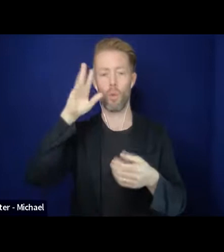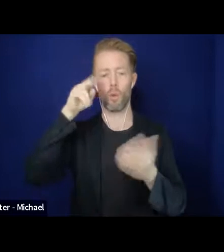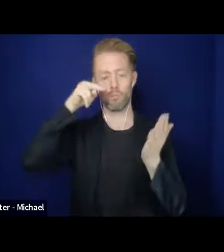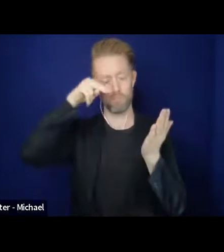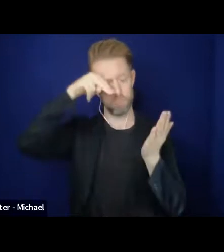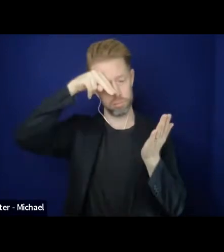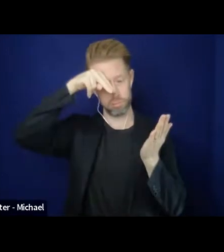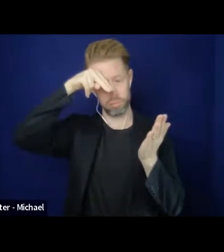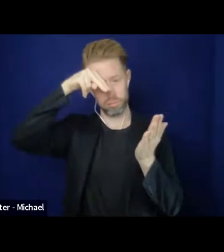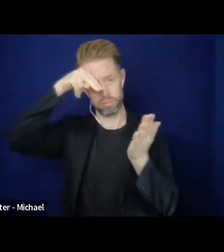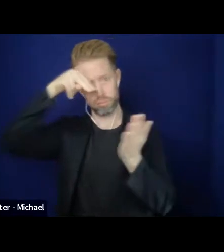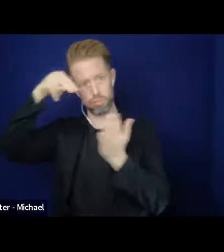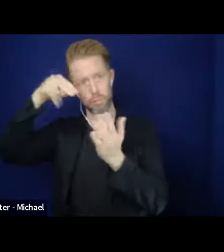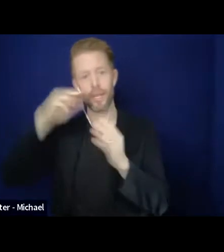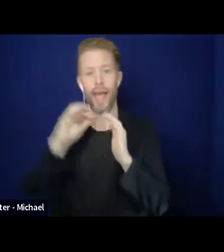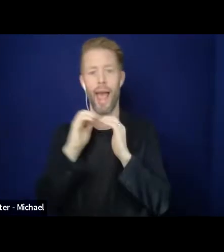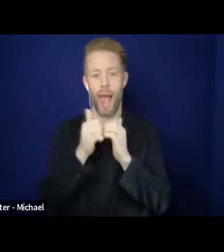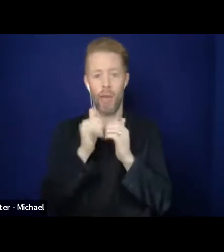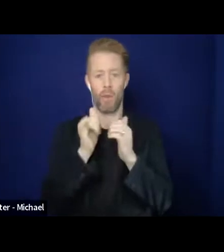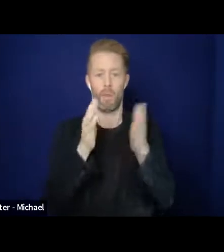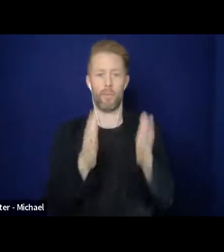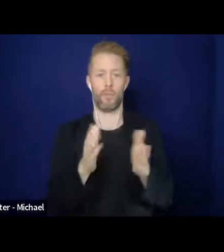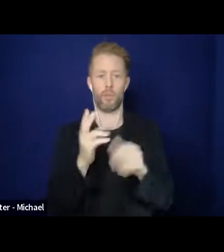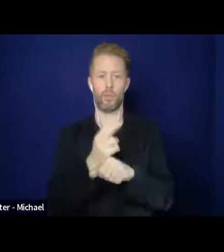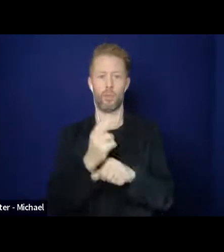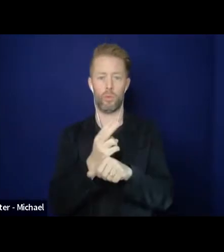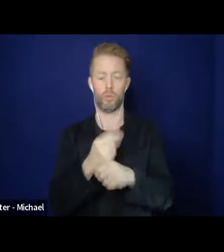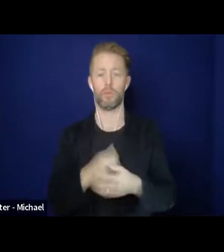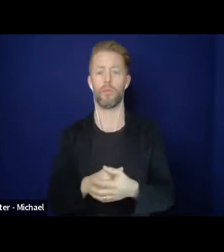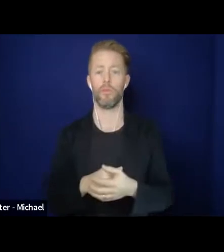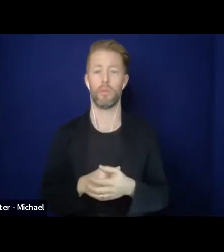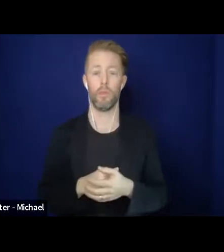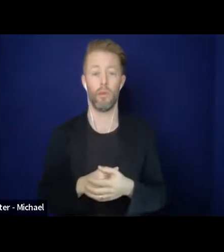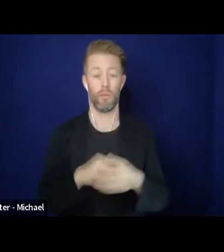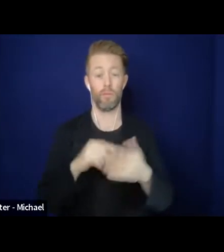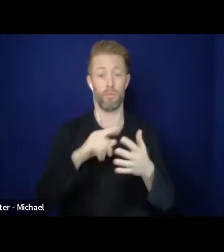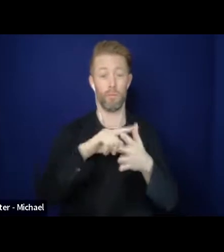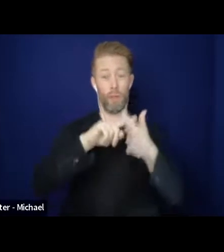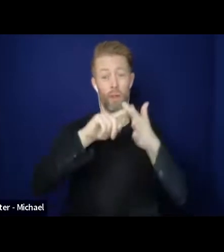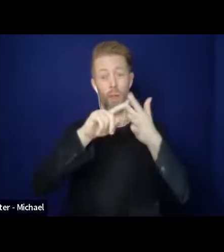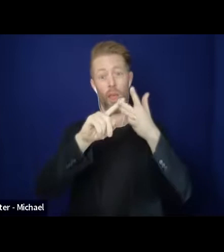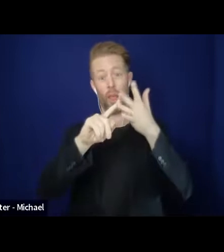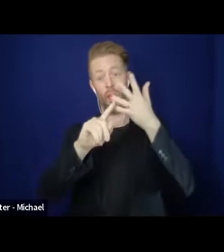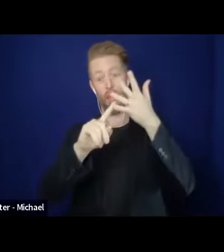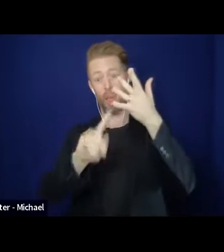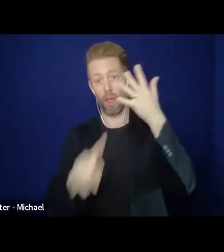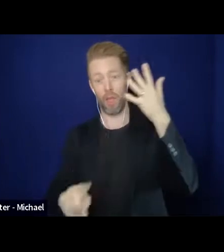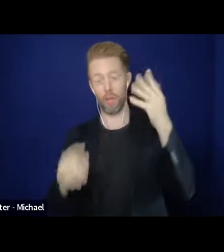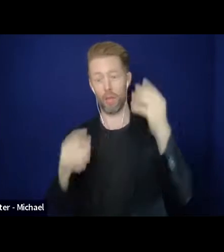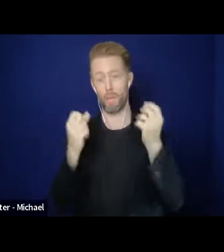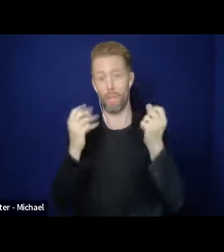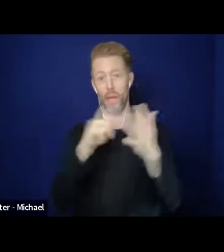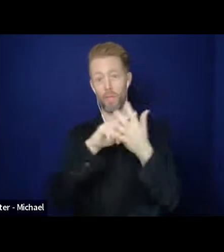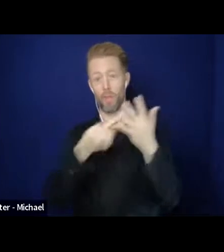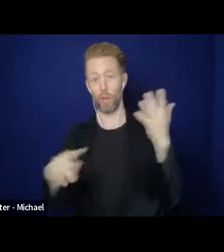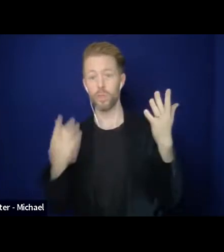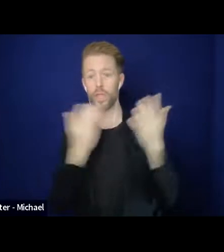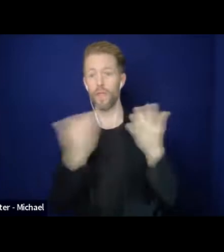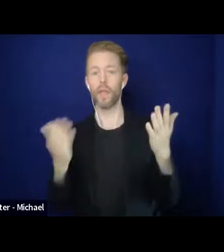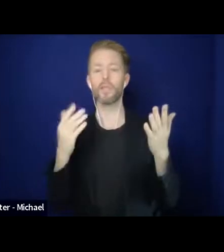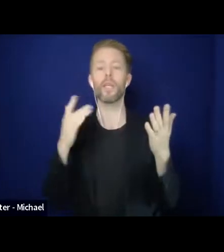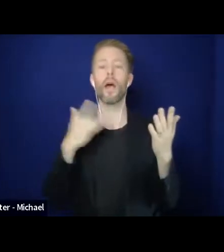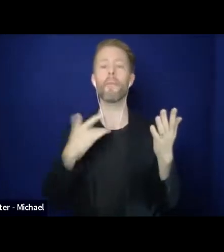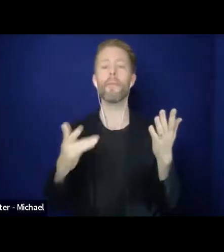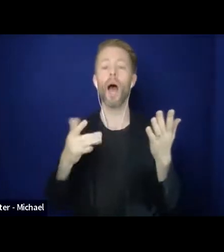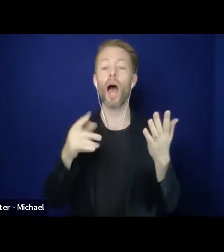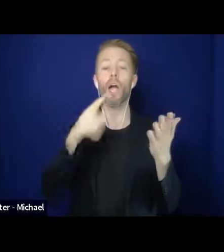the employee. All of these things can be and have been, in many cases, cross-referenced to